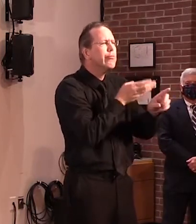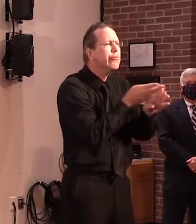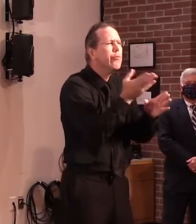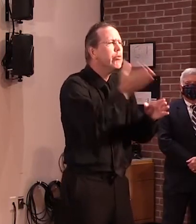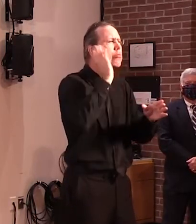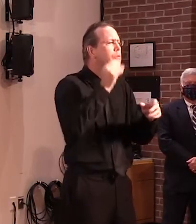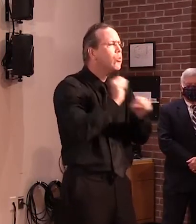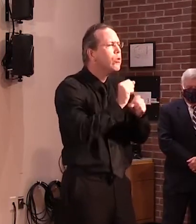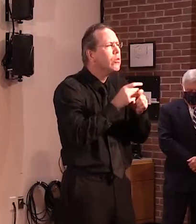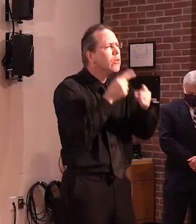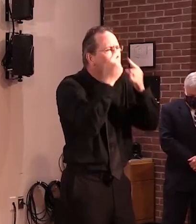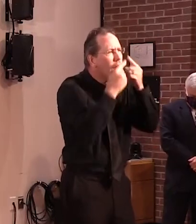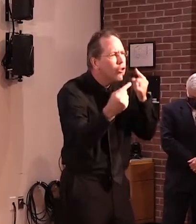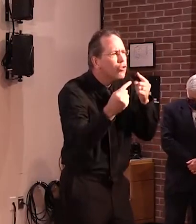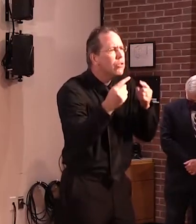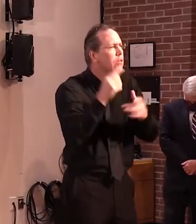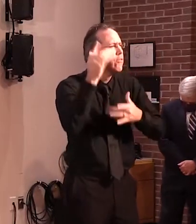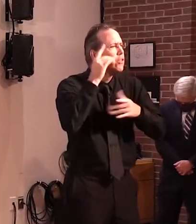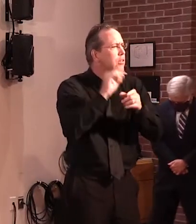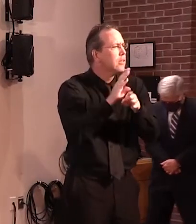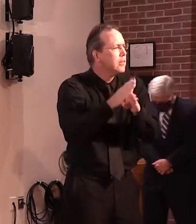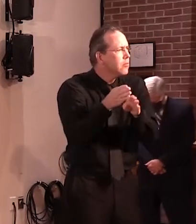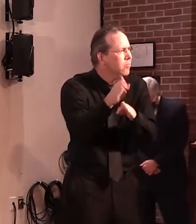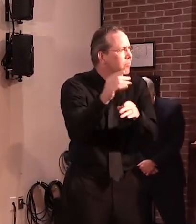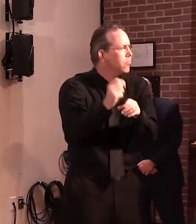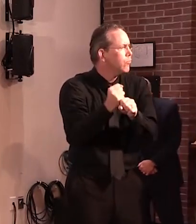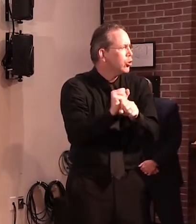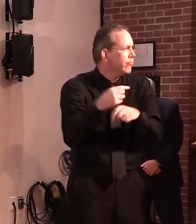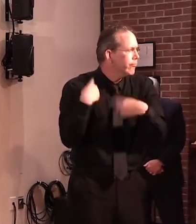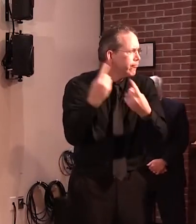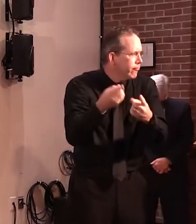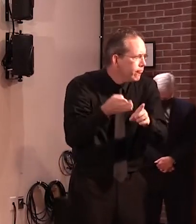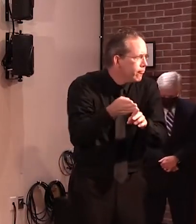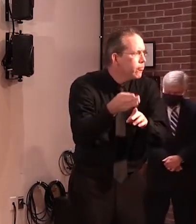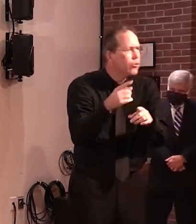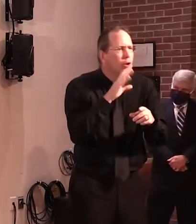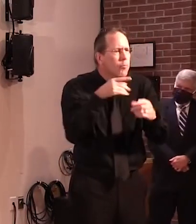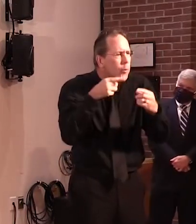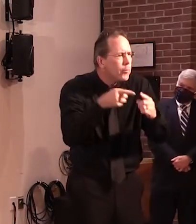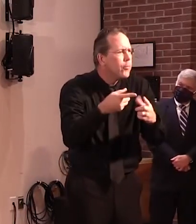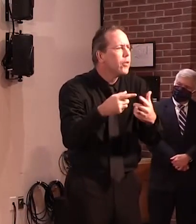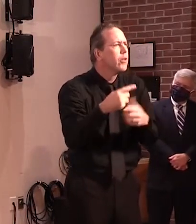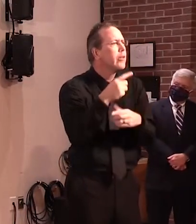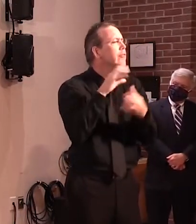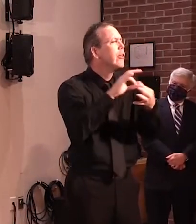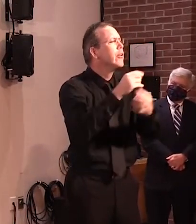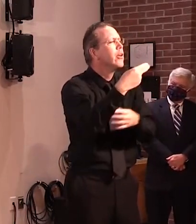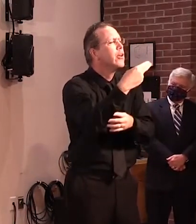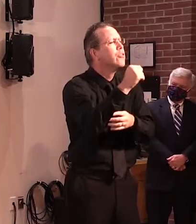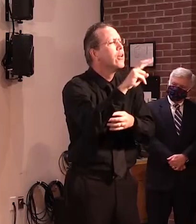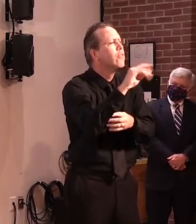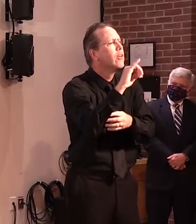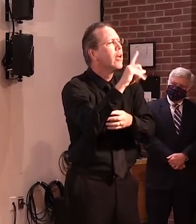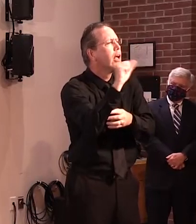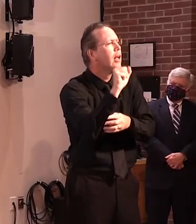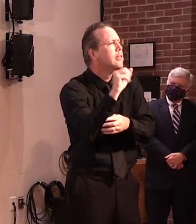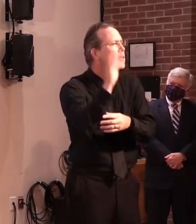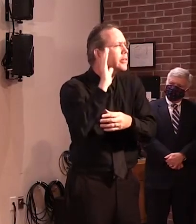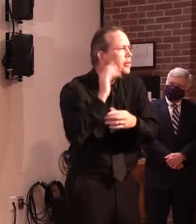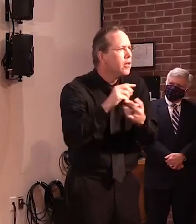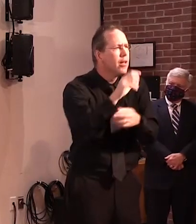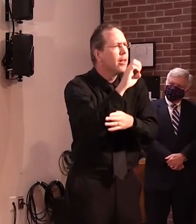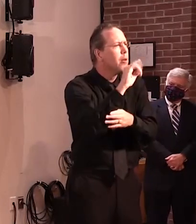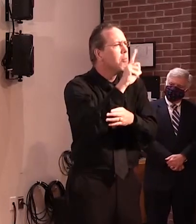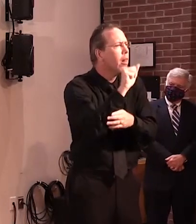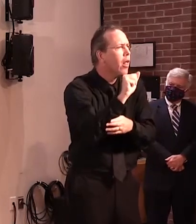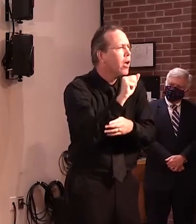our understanding of HIV, AIDS, Ebola, and Zika. And he's advised six presidents on these global